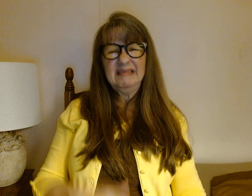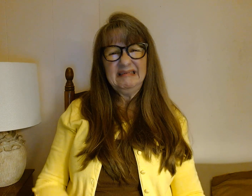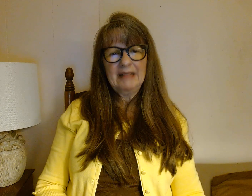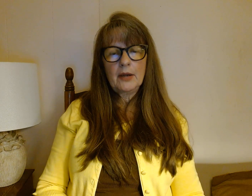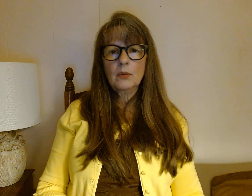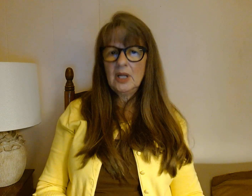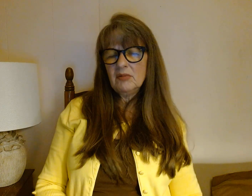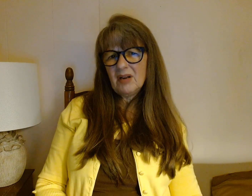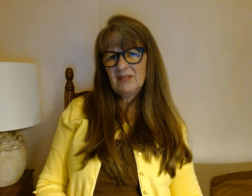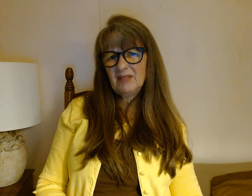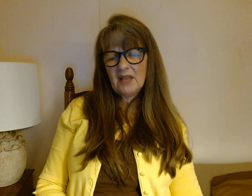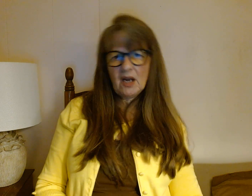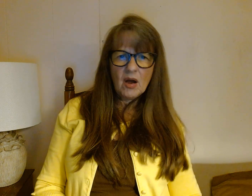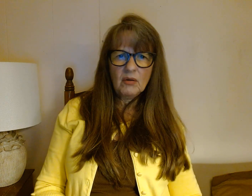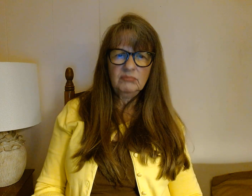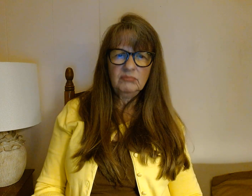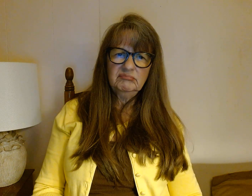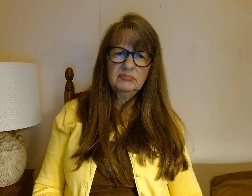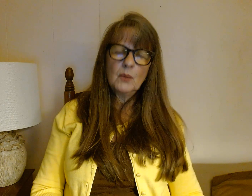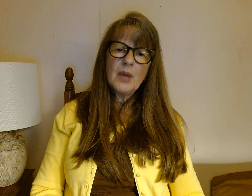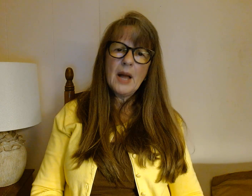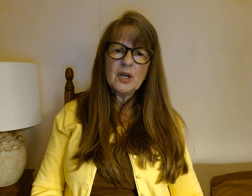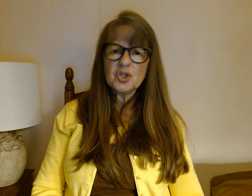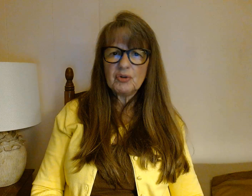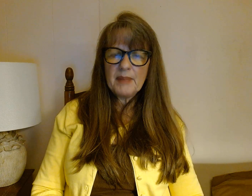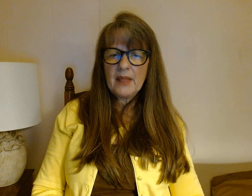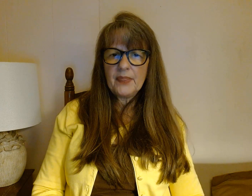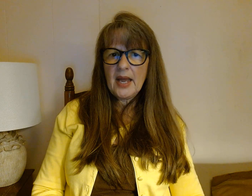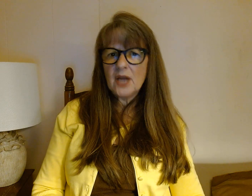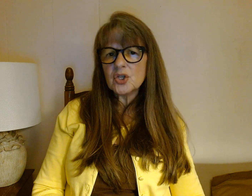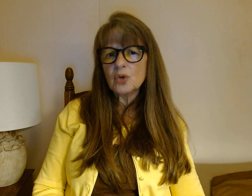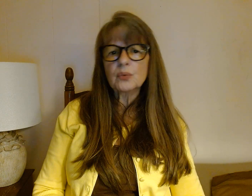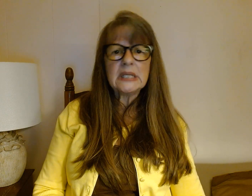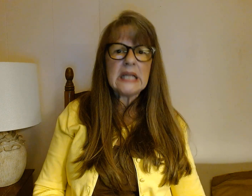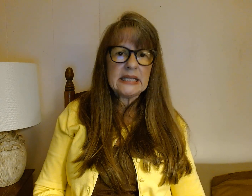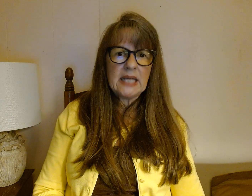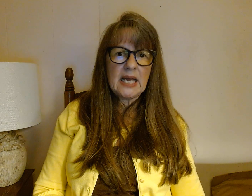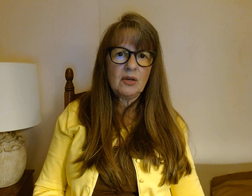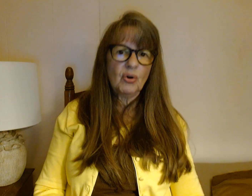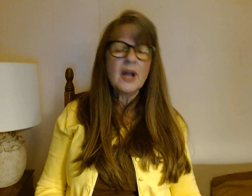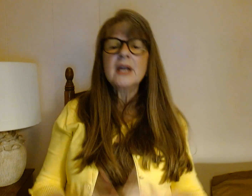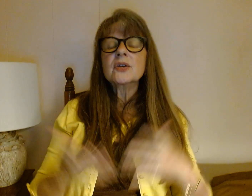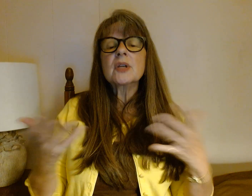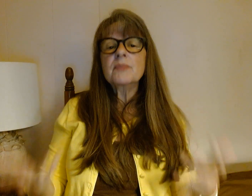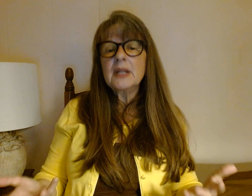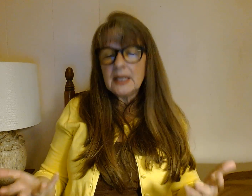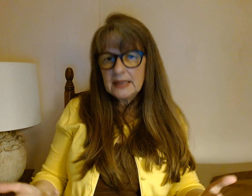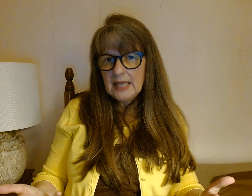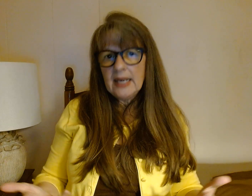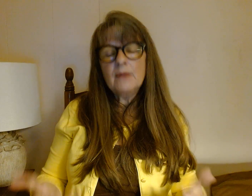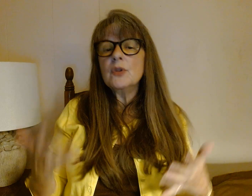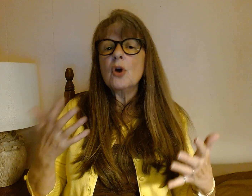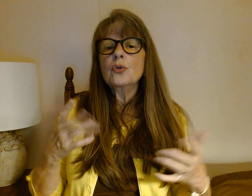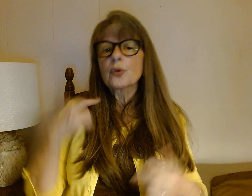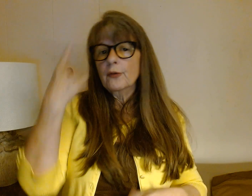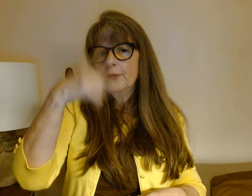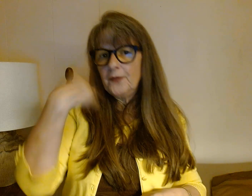I go, oh, I don't like that. Oh, well, I'm not sure about that. I just don't really like that, or something like that. Even though your